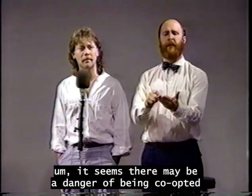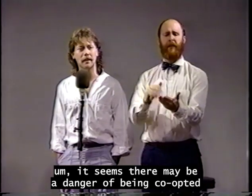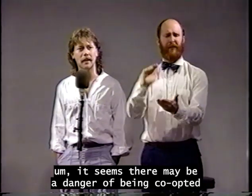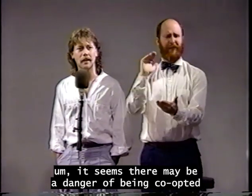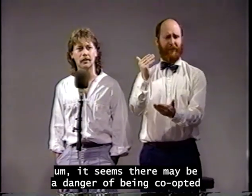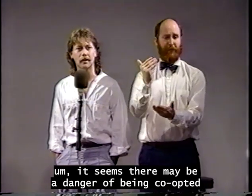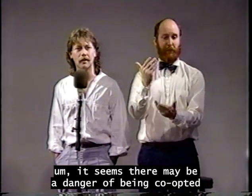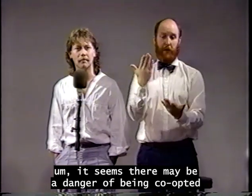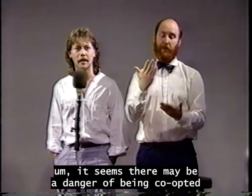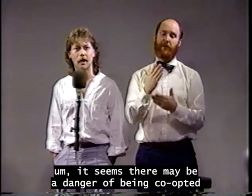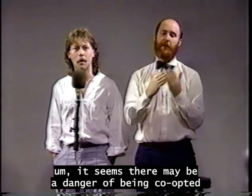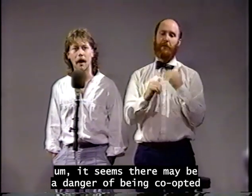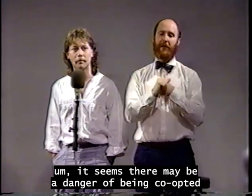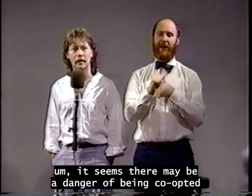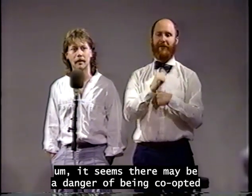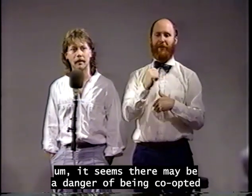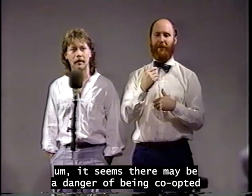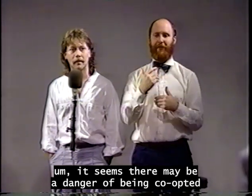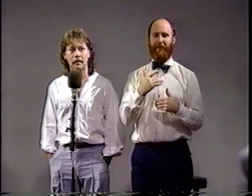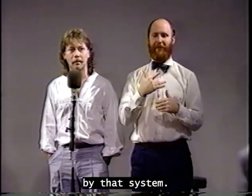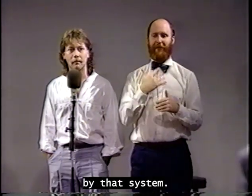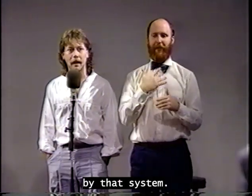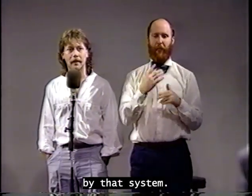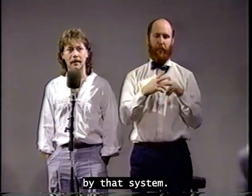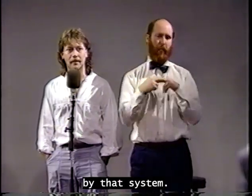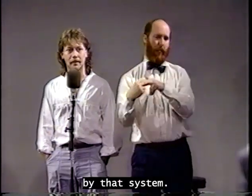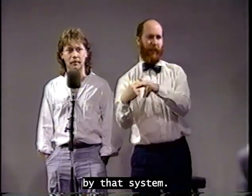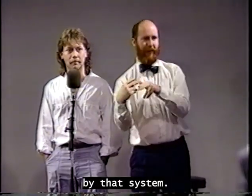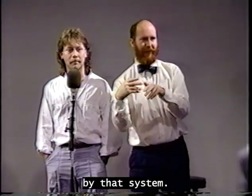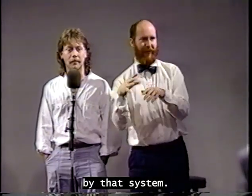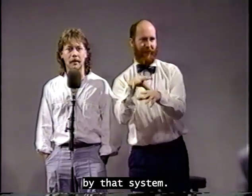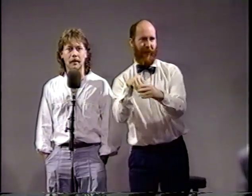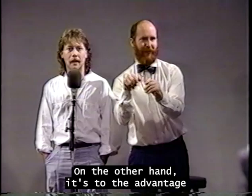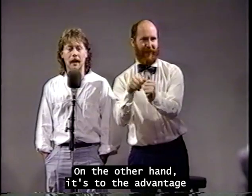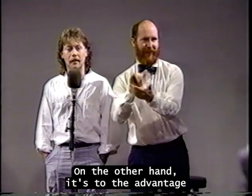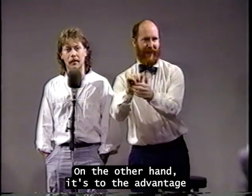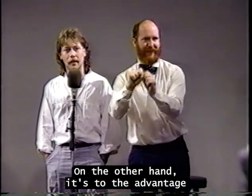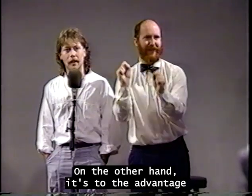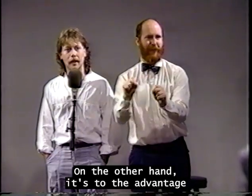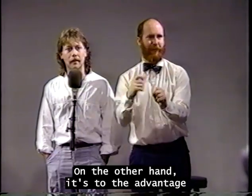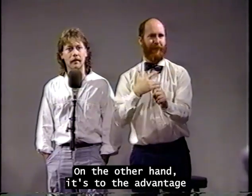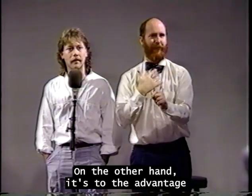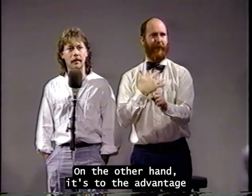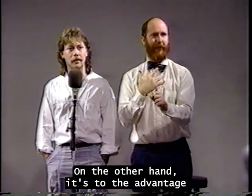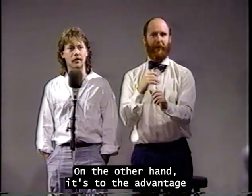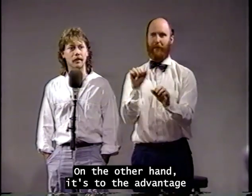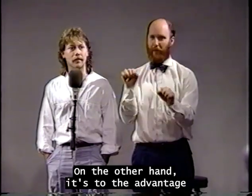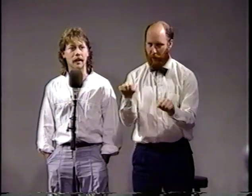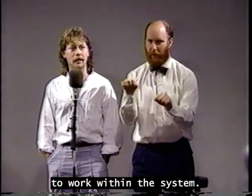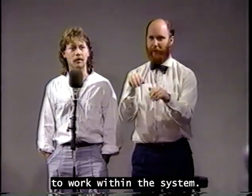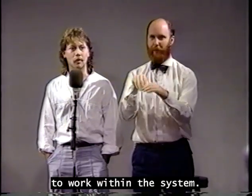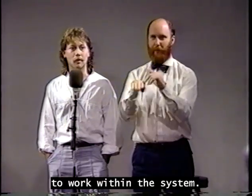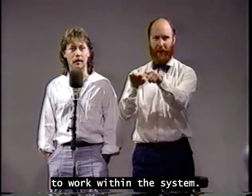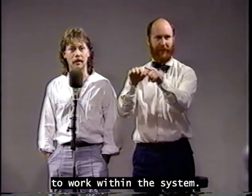be a danger of being co-opted by that system. On the other hand, it's to the advantage to work within the